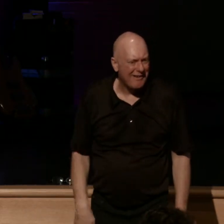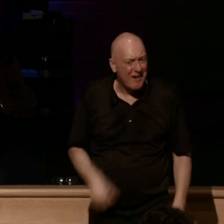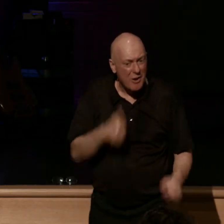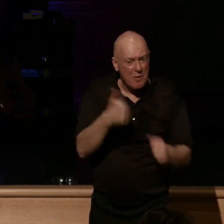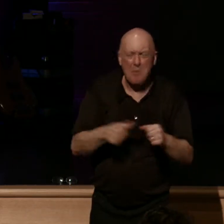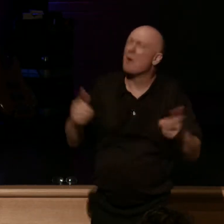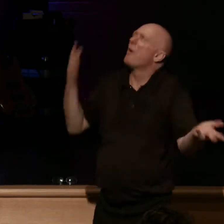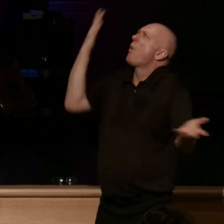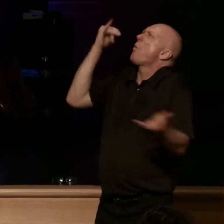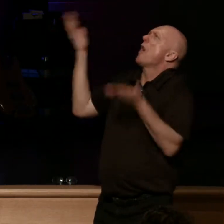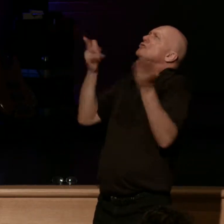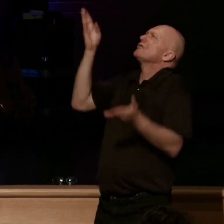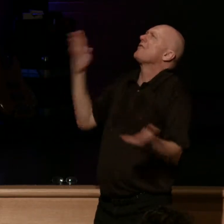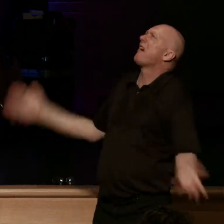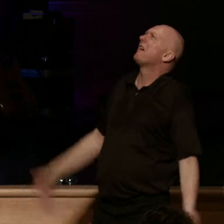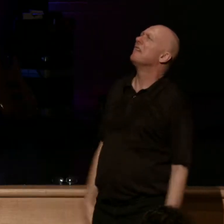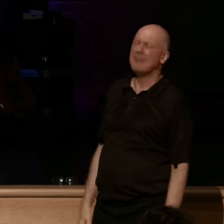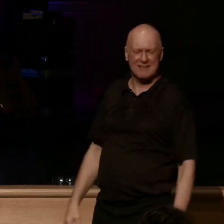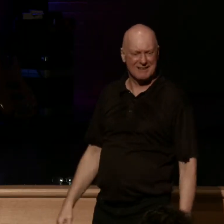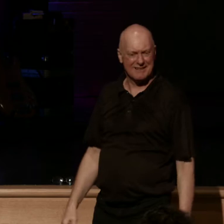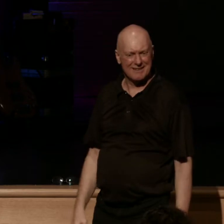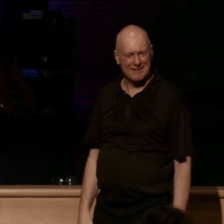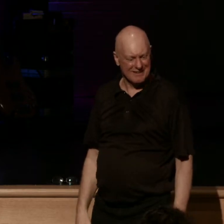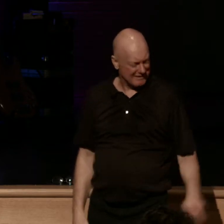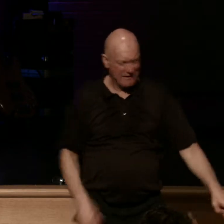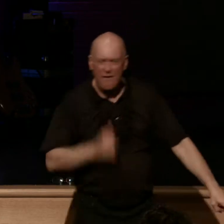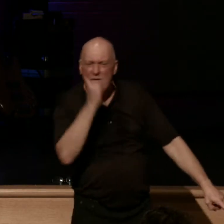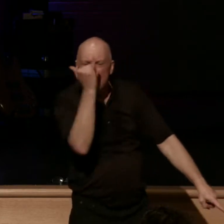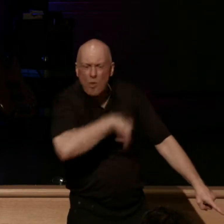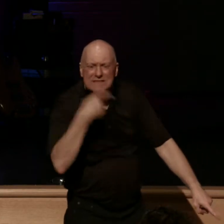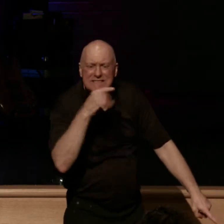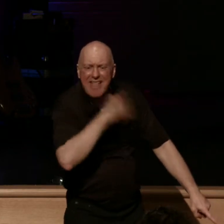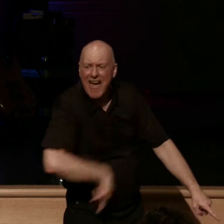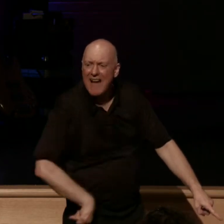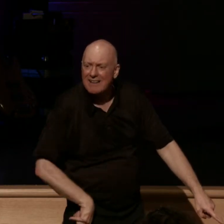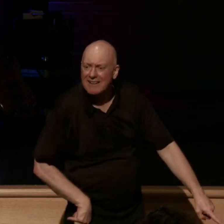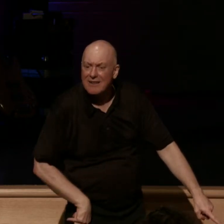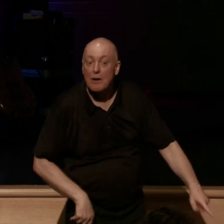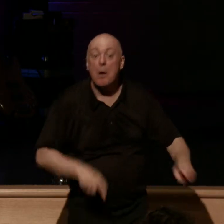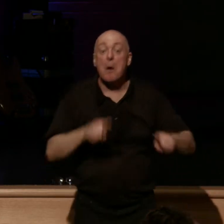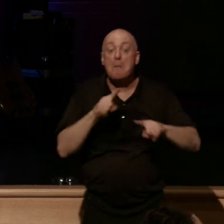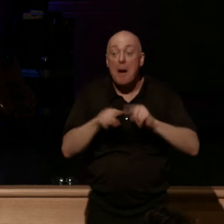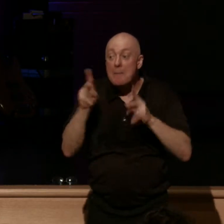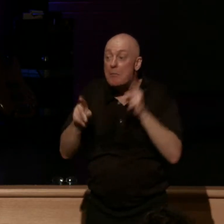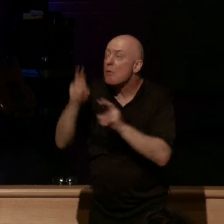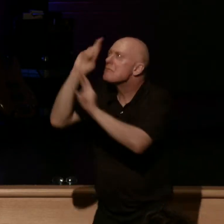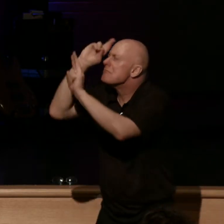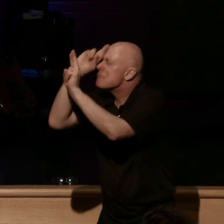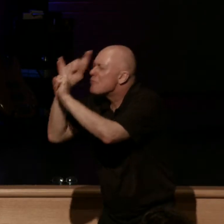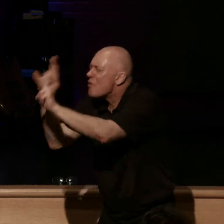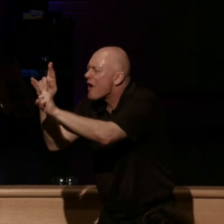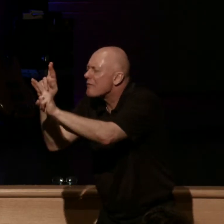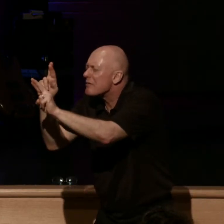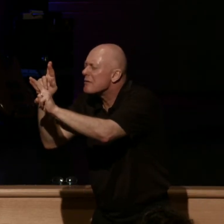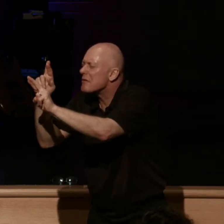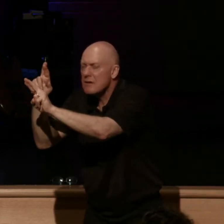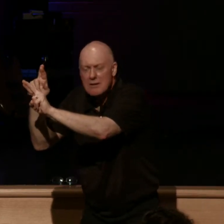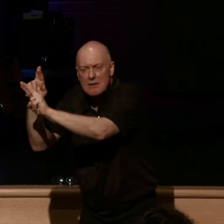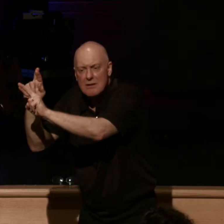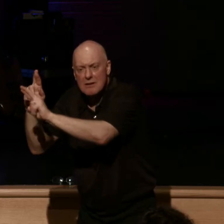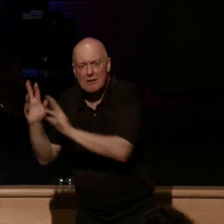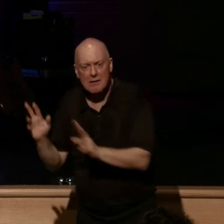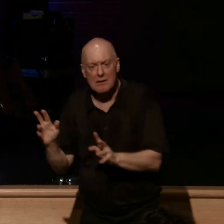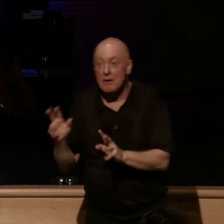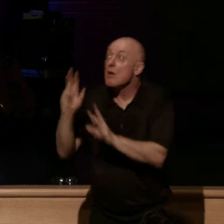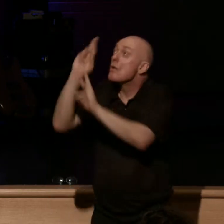the irreverent say. That's what the foolish say. But the reverent, irreverent say it's vain.